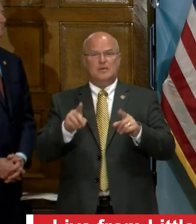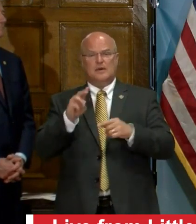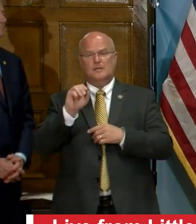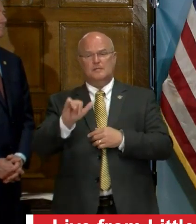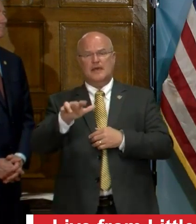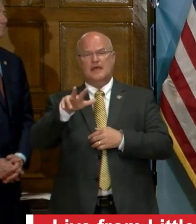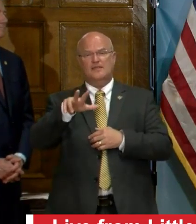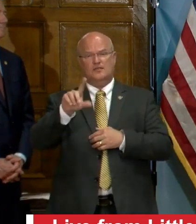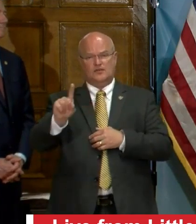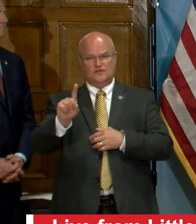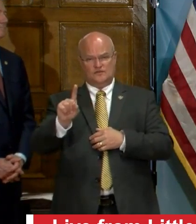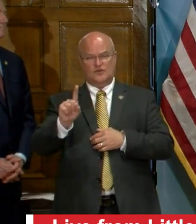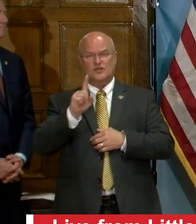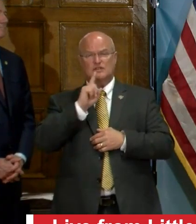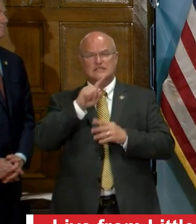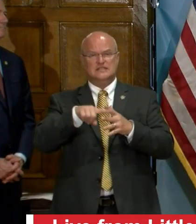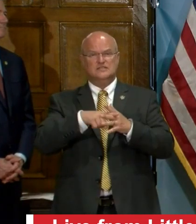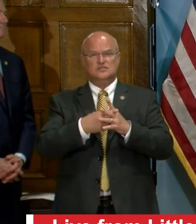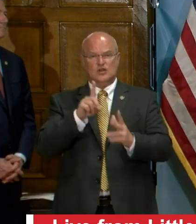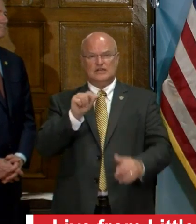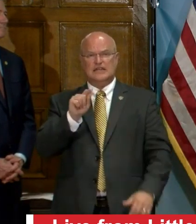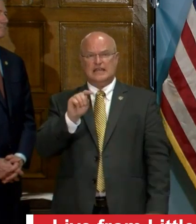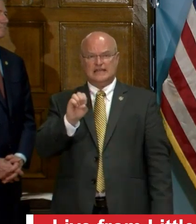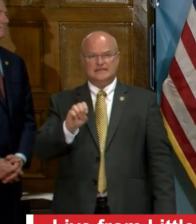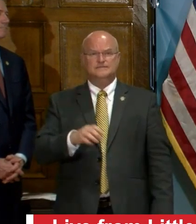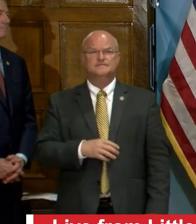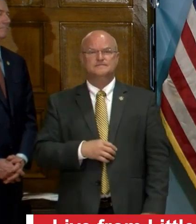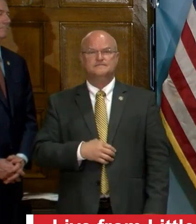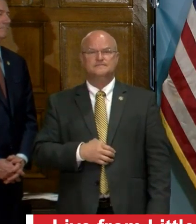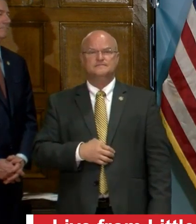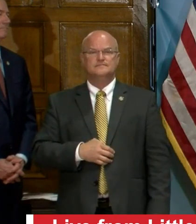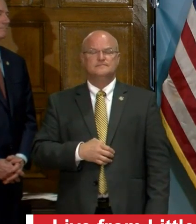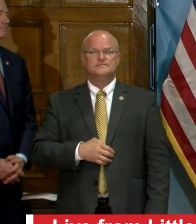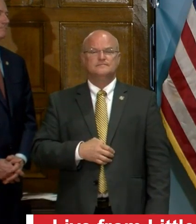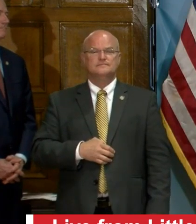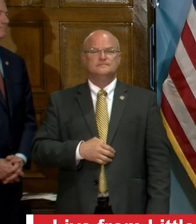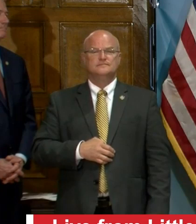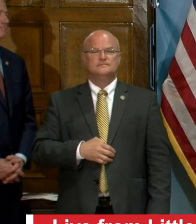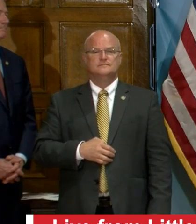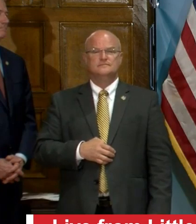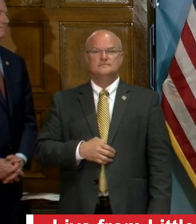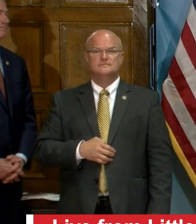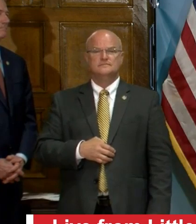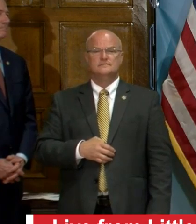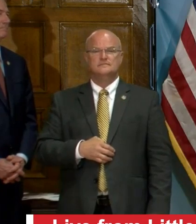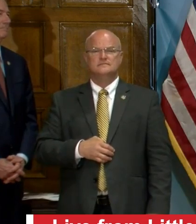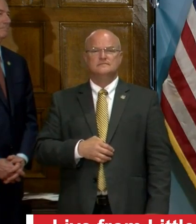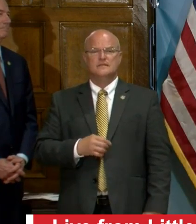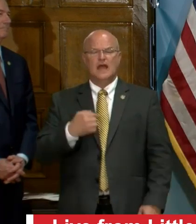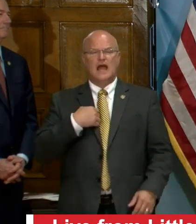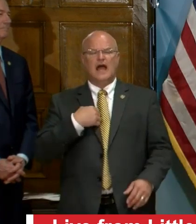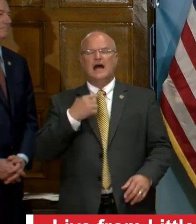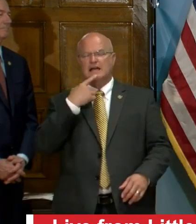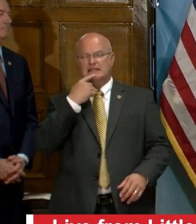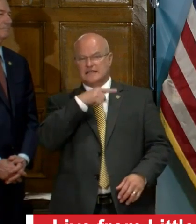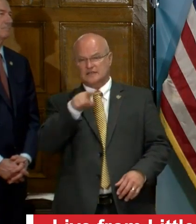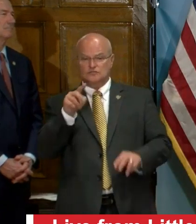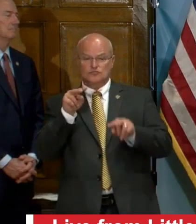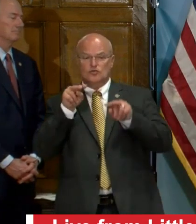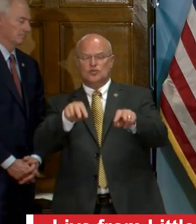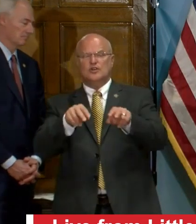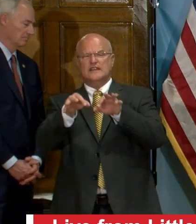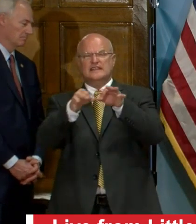May 31st is the start date. And again, I'm going to refer you to